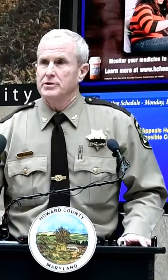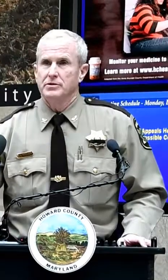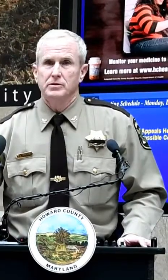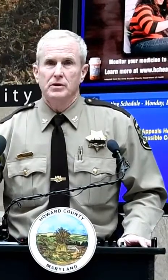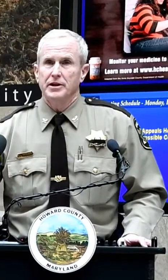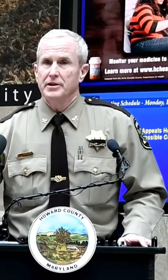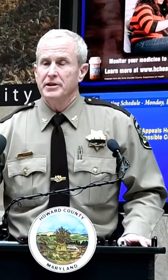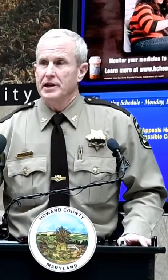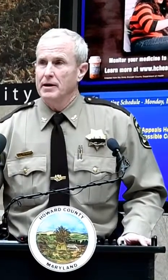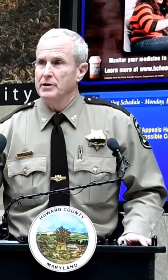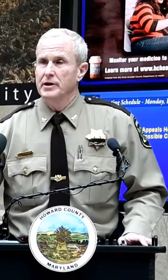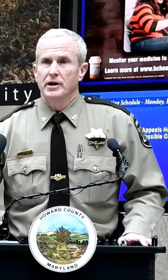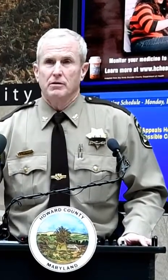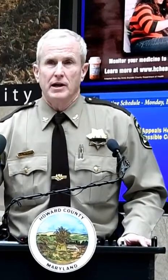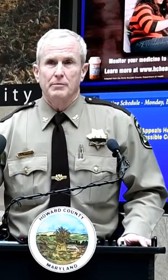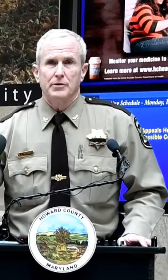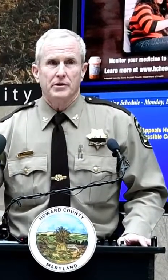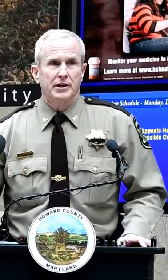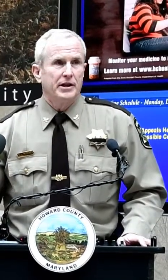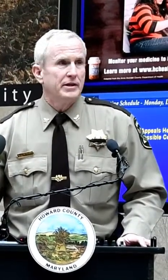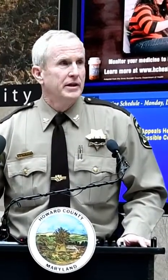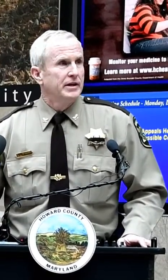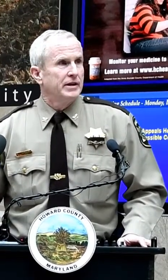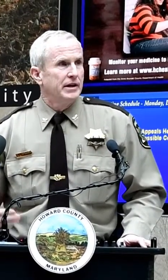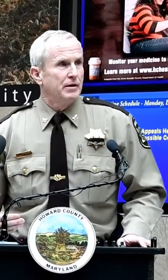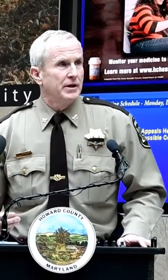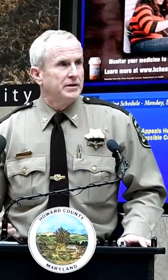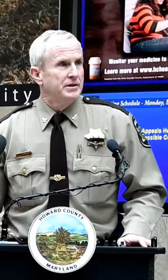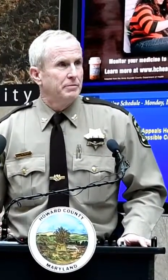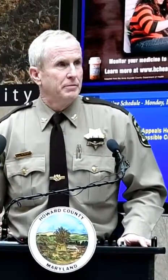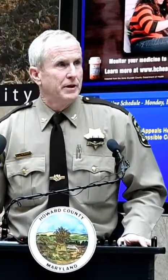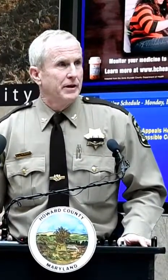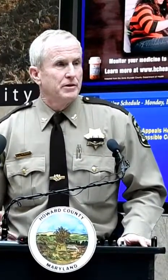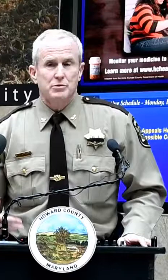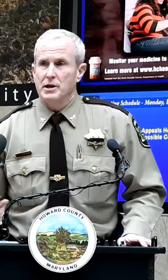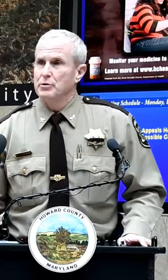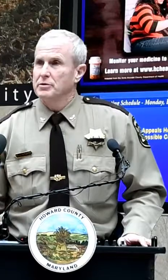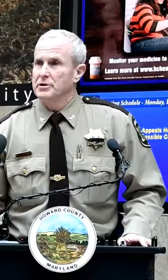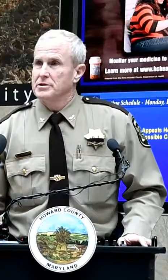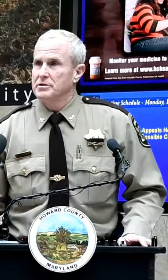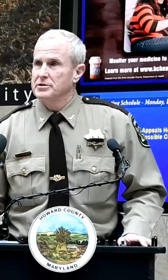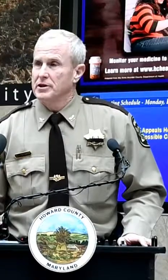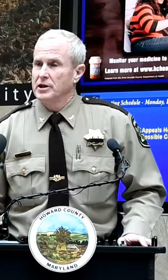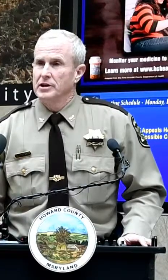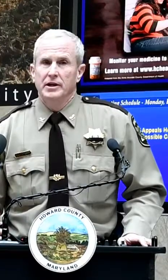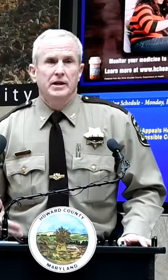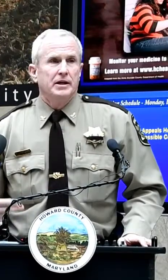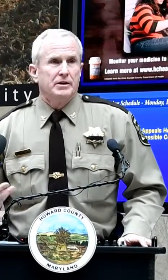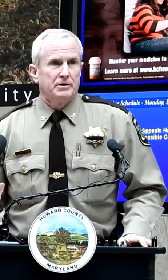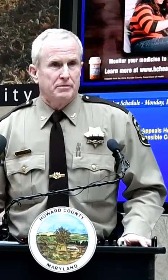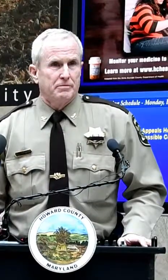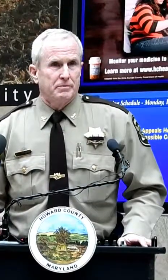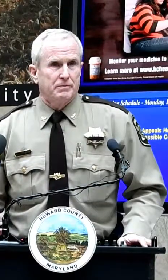went to our AED cabinet, grabbed the Narcan, got it back to Deputy Manning, who was able to administer the drug,